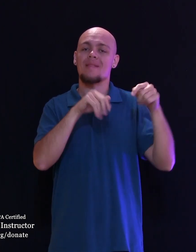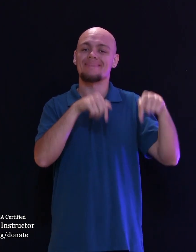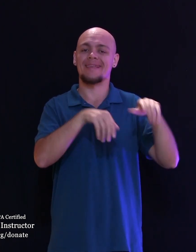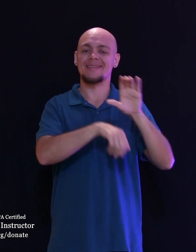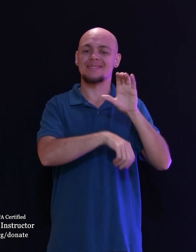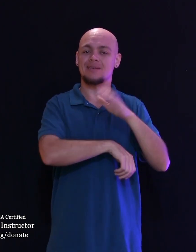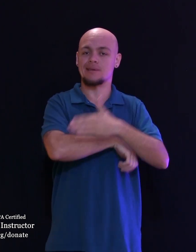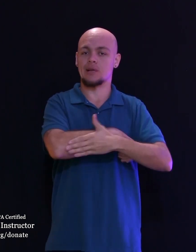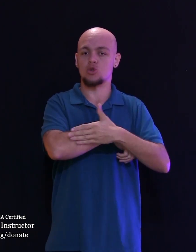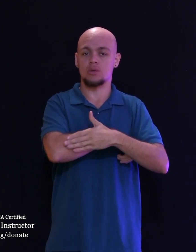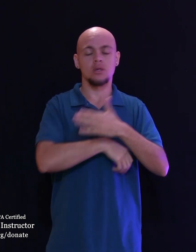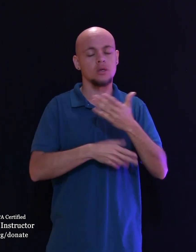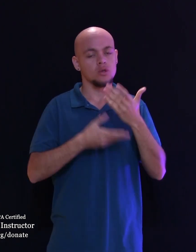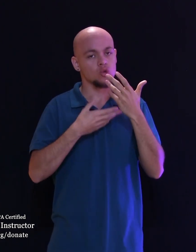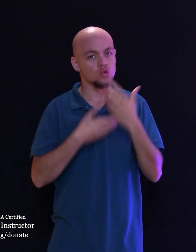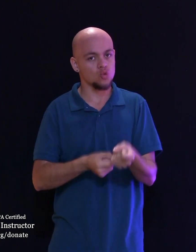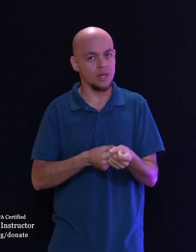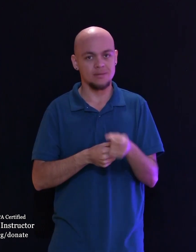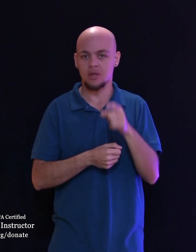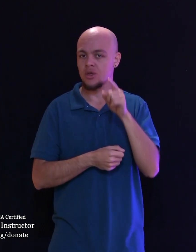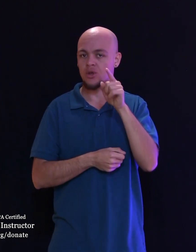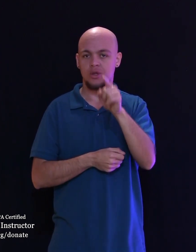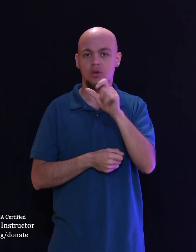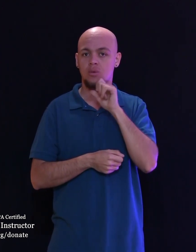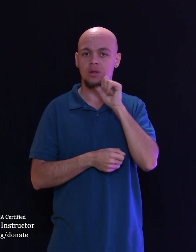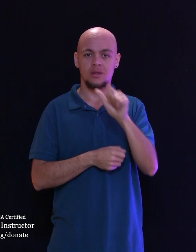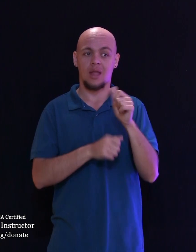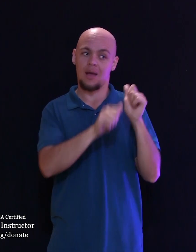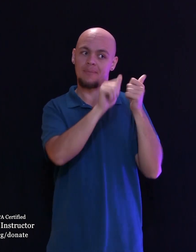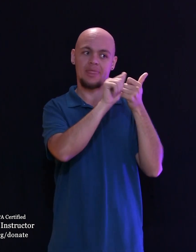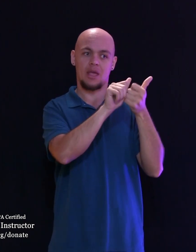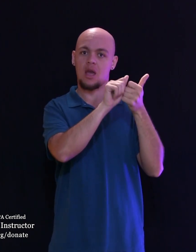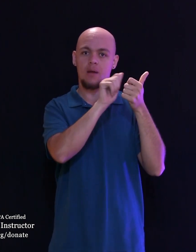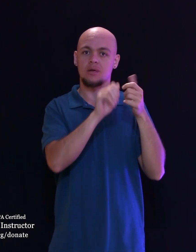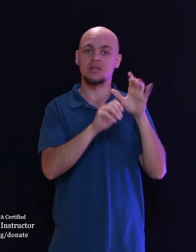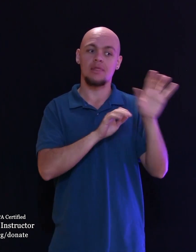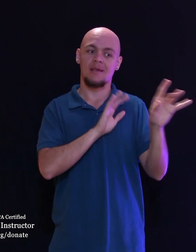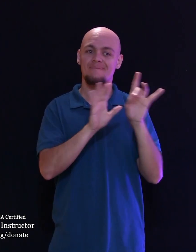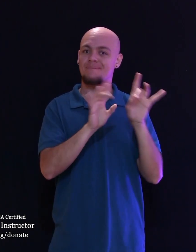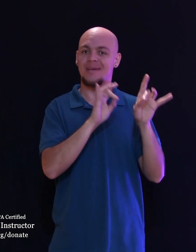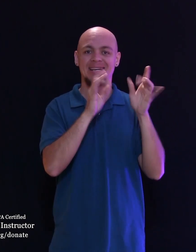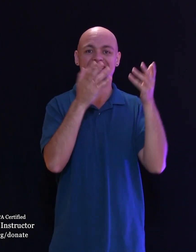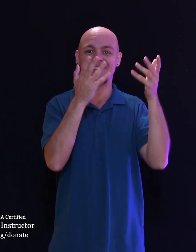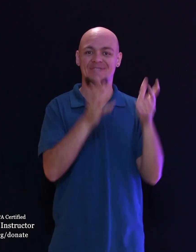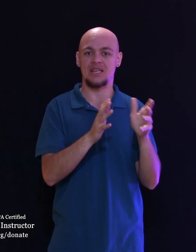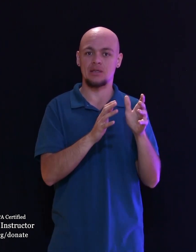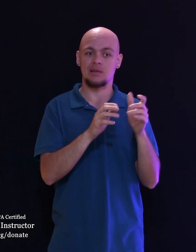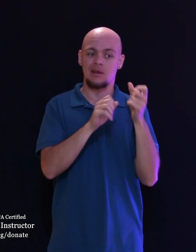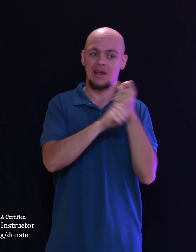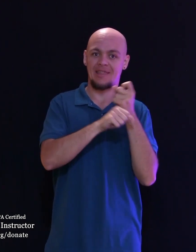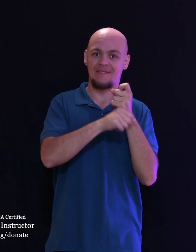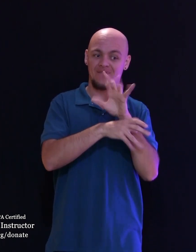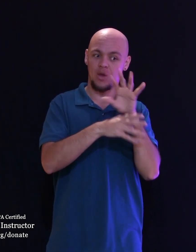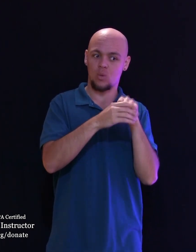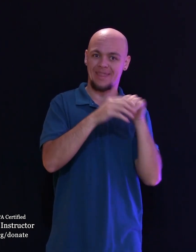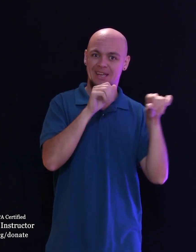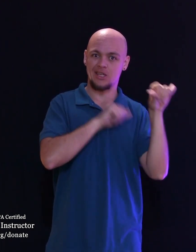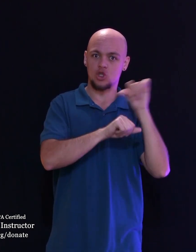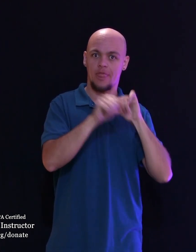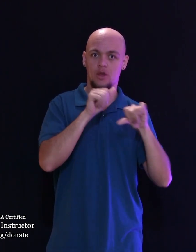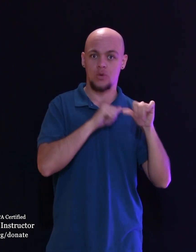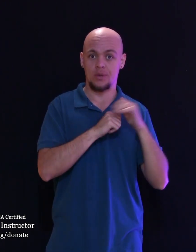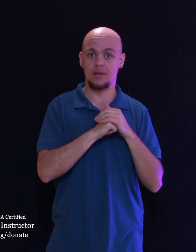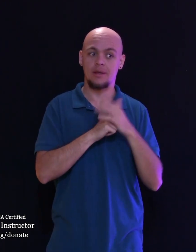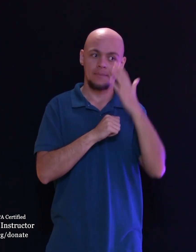this country, trust me, you're not going to be one of those apostles. They're already picked. And they fight amongst